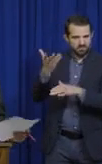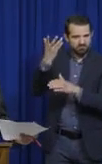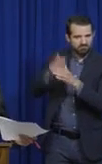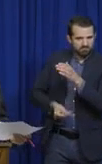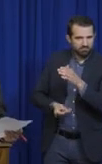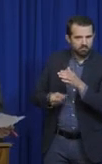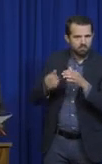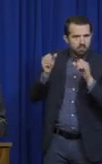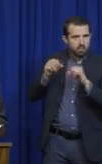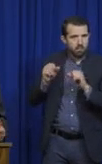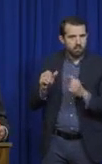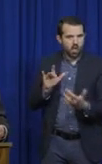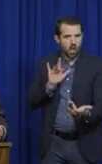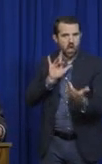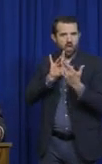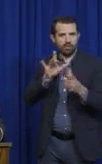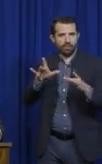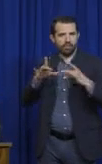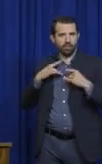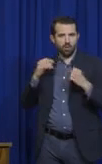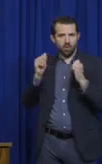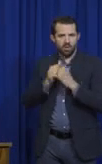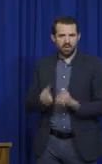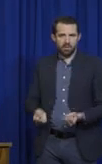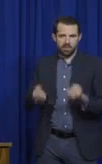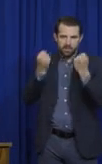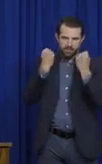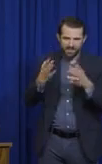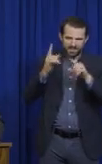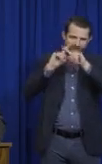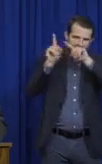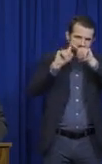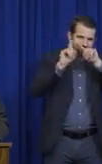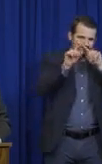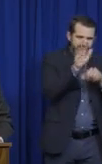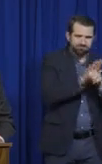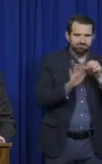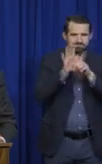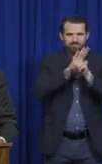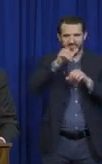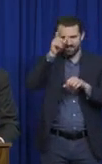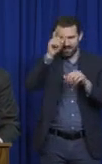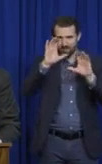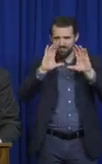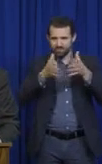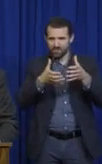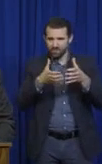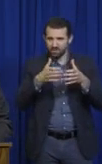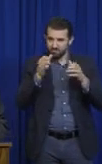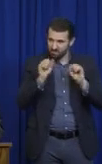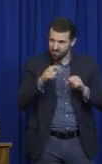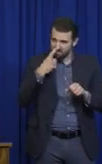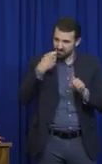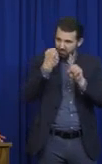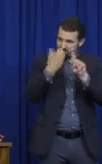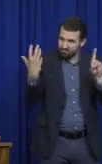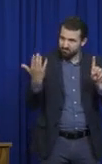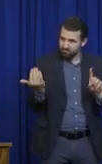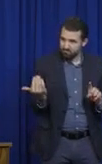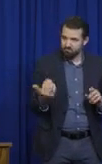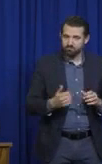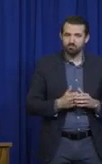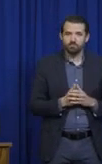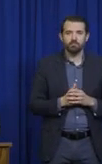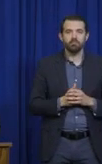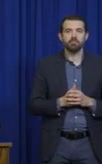potential contact with several other area fire departments? Can you tell us anything about that? Yep. Thanks for that question, Don. We